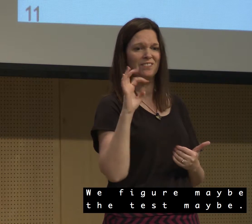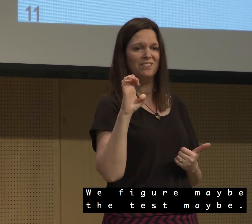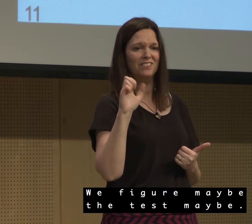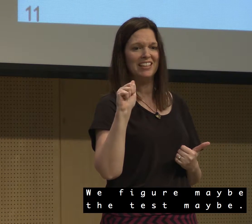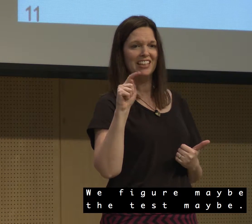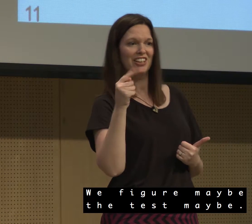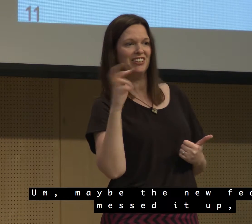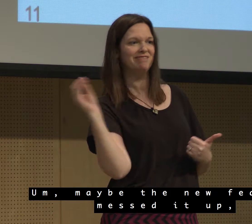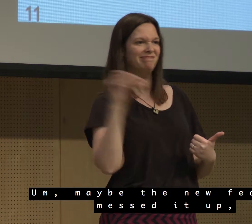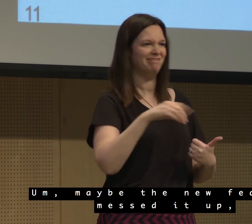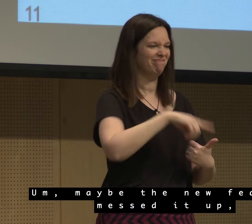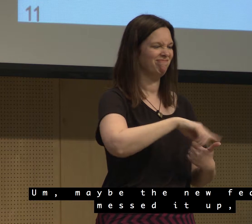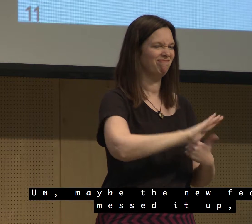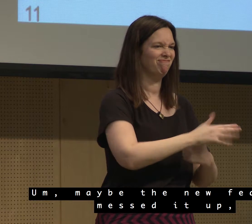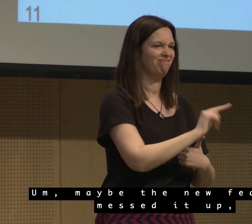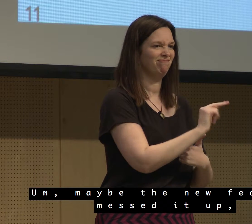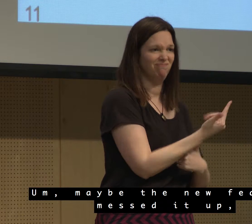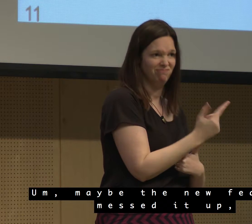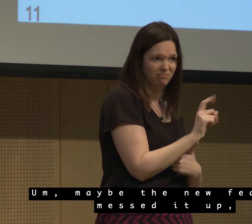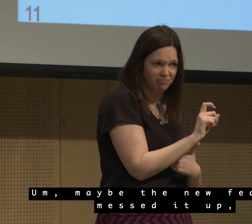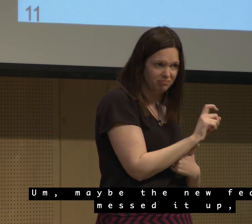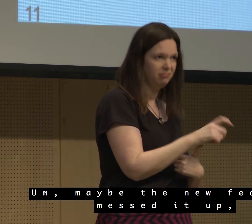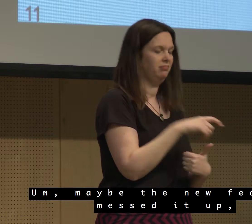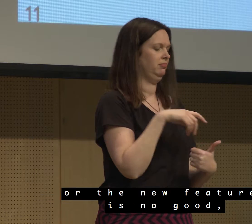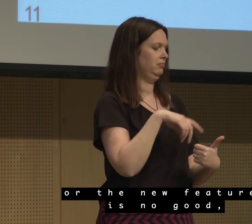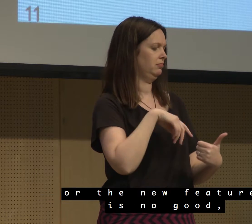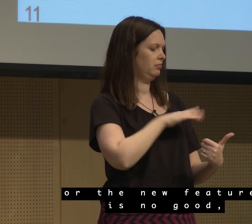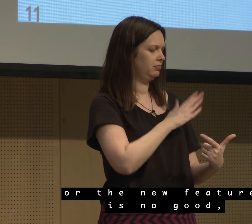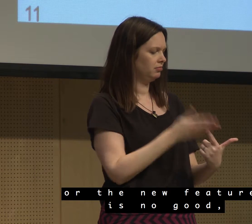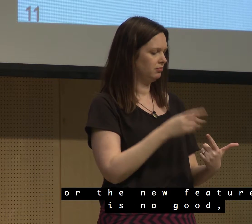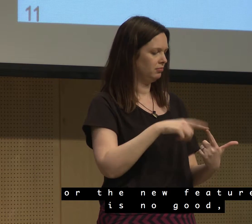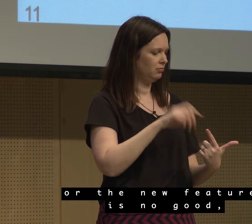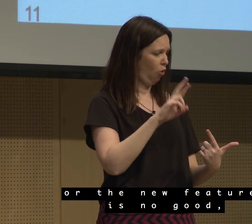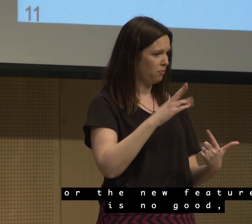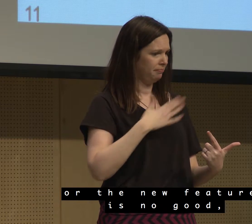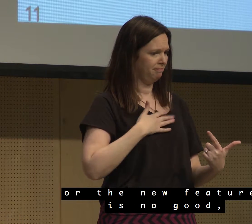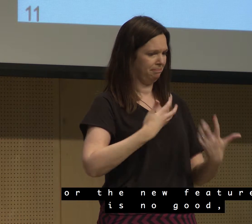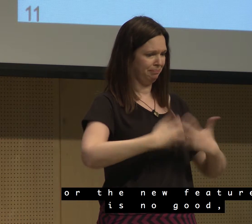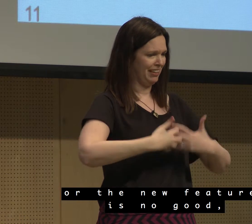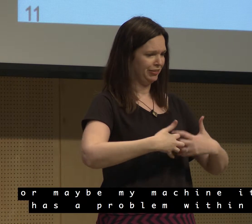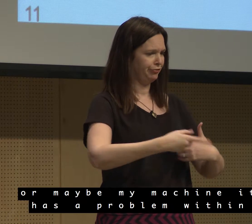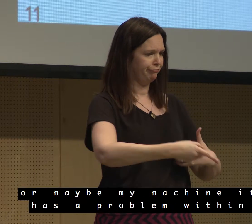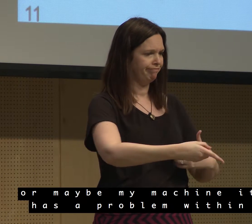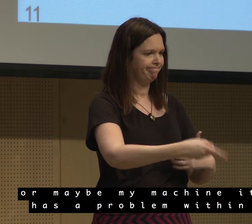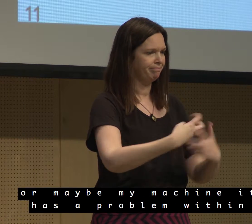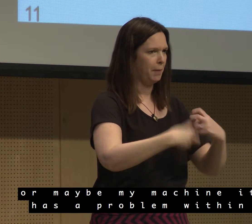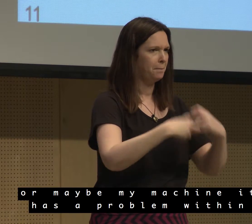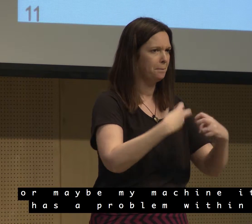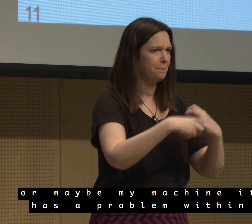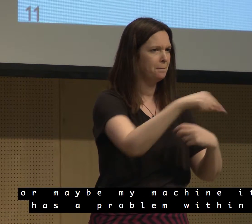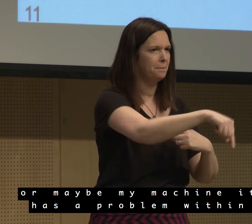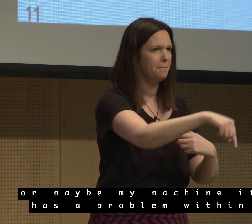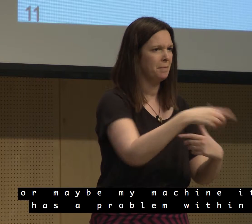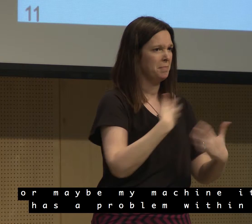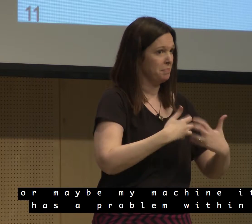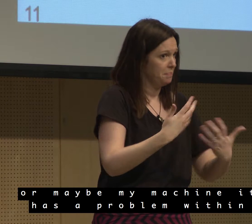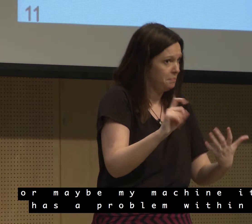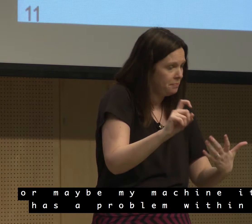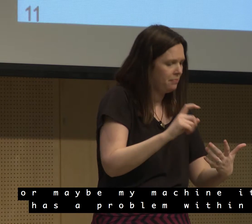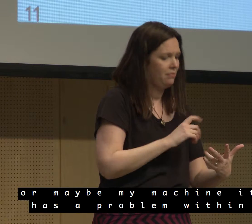maybe the new feature messed it up, or the new feature is no good, or maybe my machine itself has a problem within